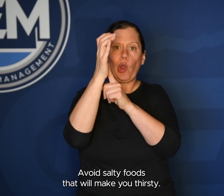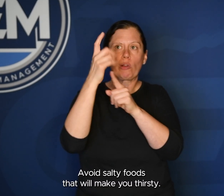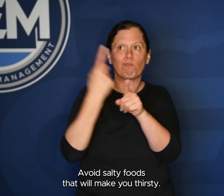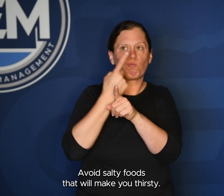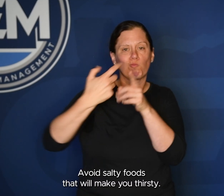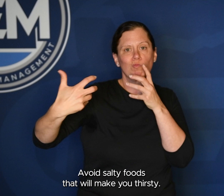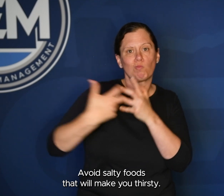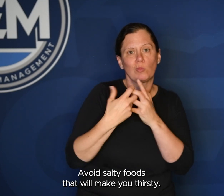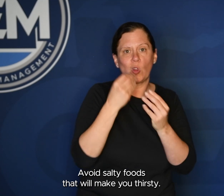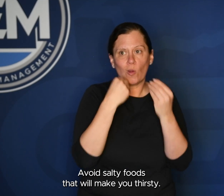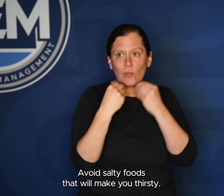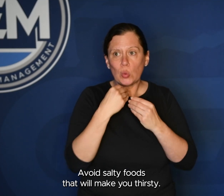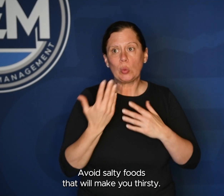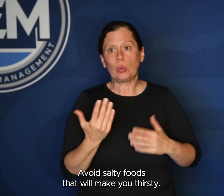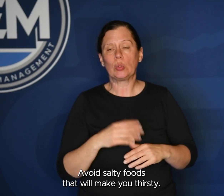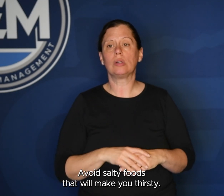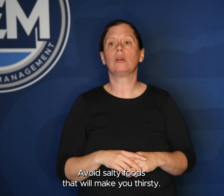Avoid salty foods that will make you thirsty.